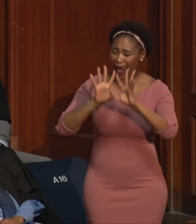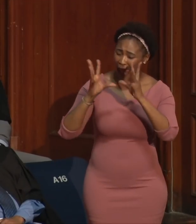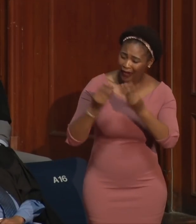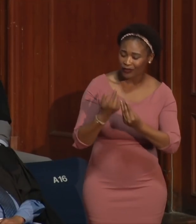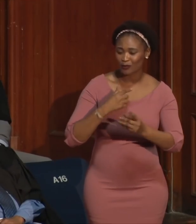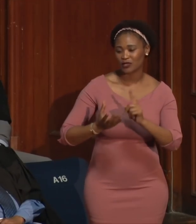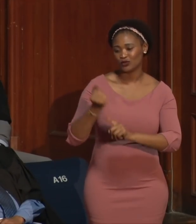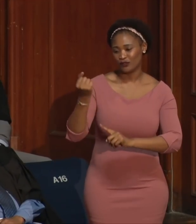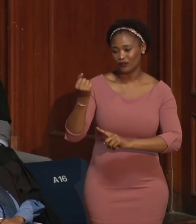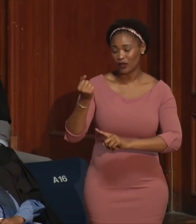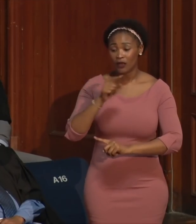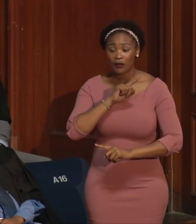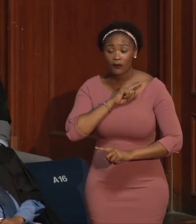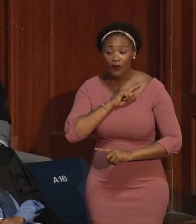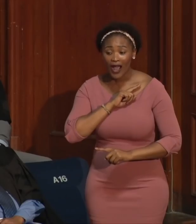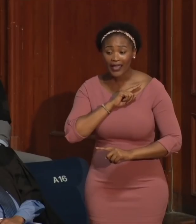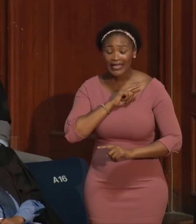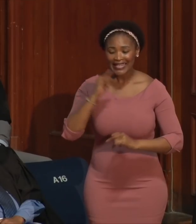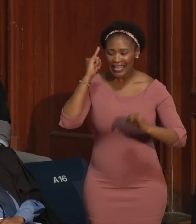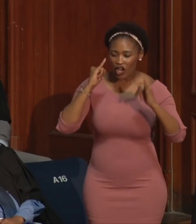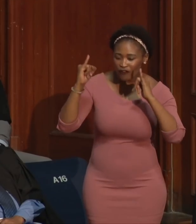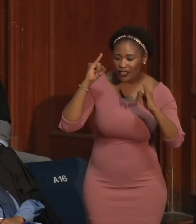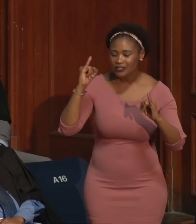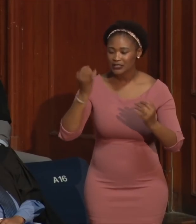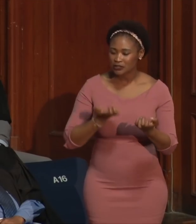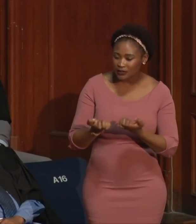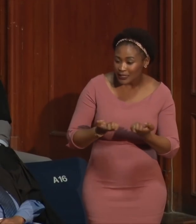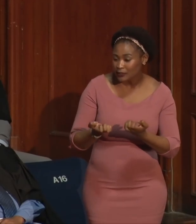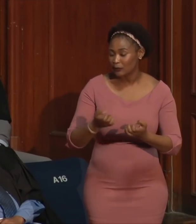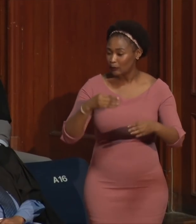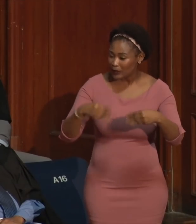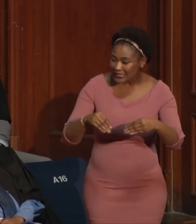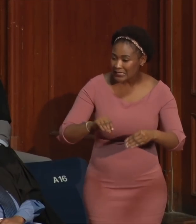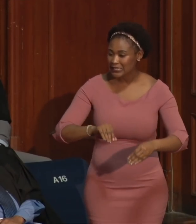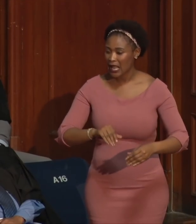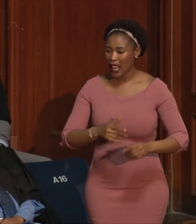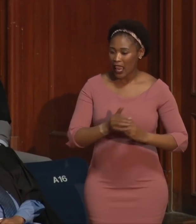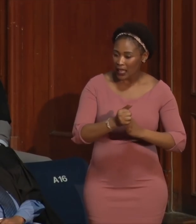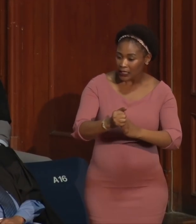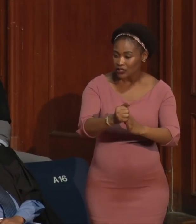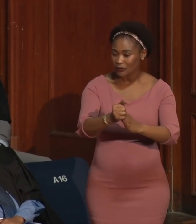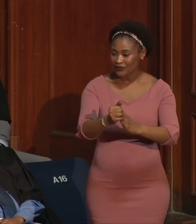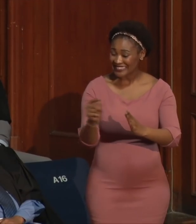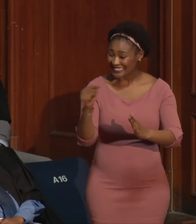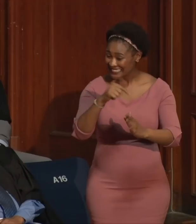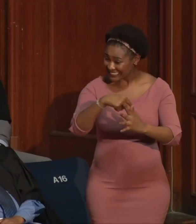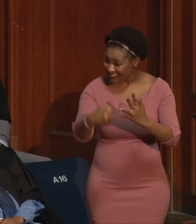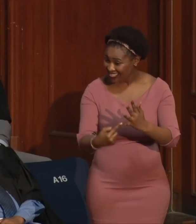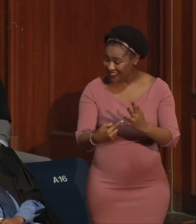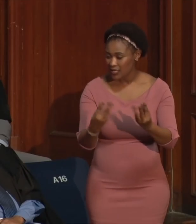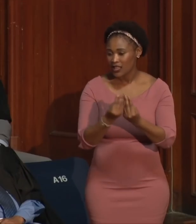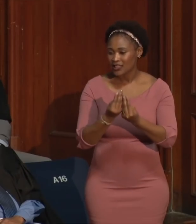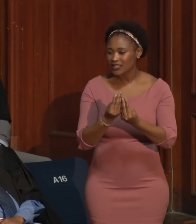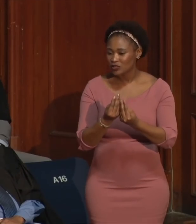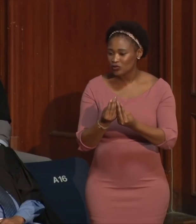achieve. Because you see, innovation, entrepreneurship, business, leadership, these are not things that you acquire